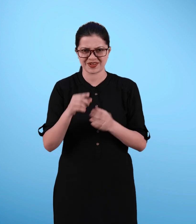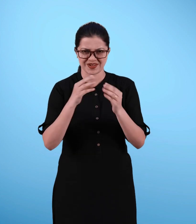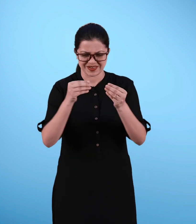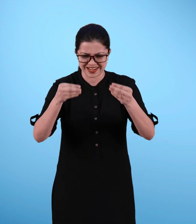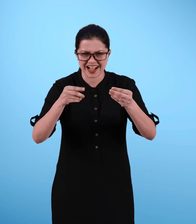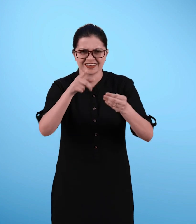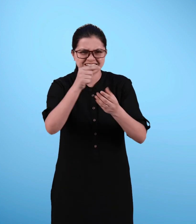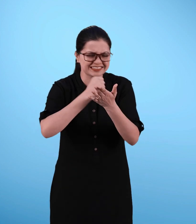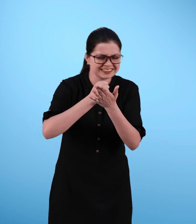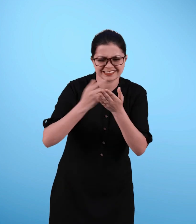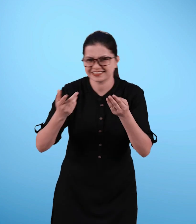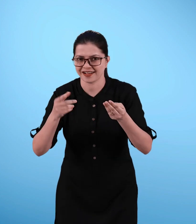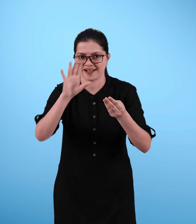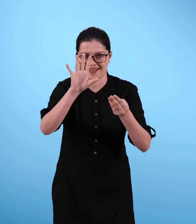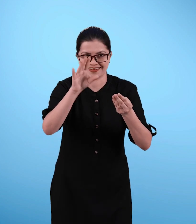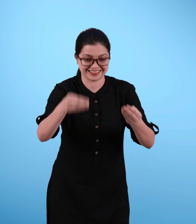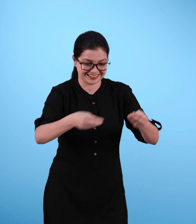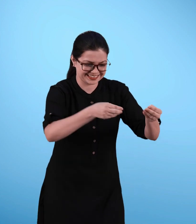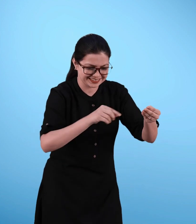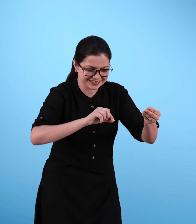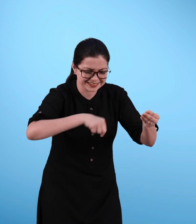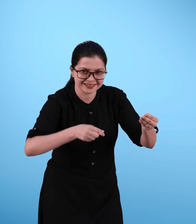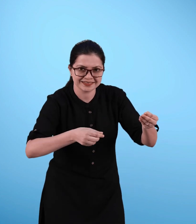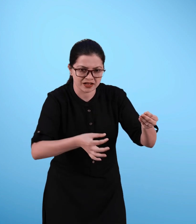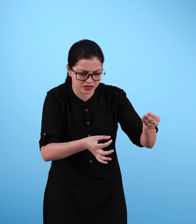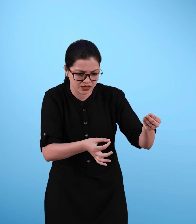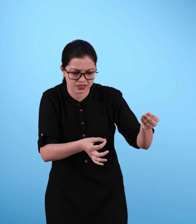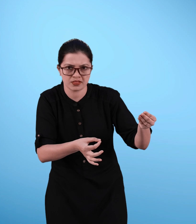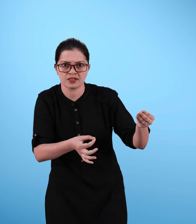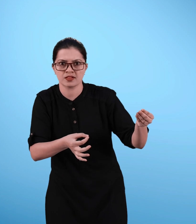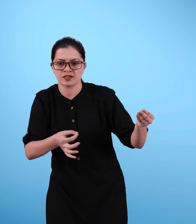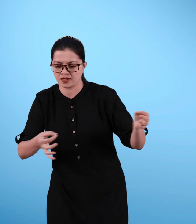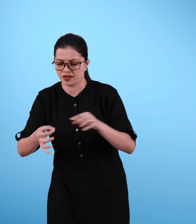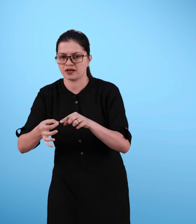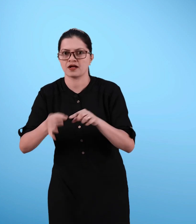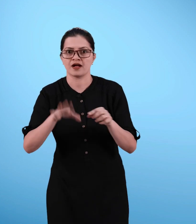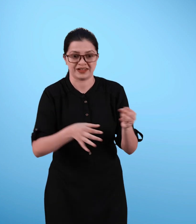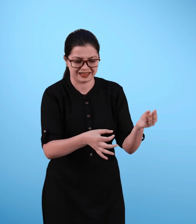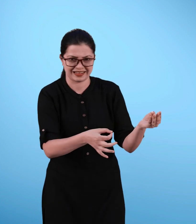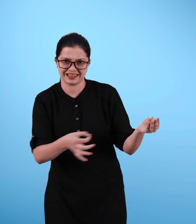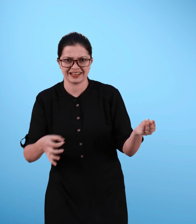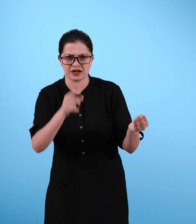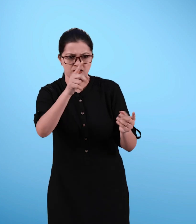Activity 2. Select a piece of cotton fabric you labeled in Activity 1.